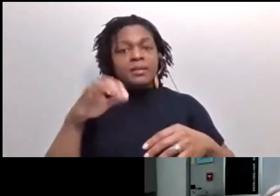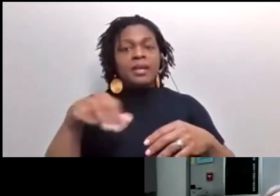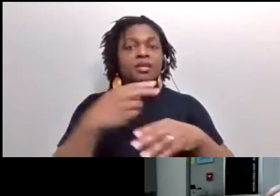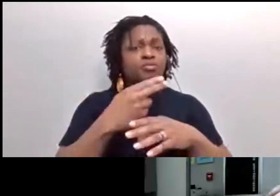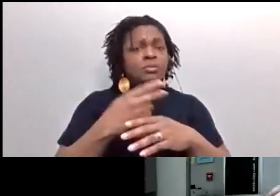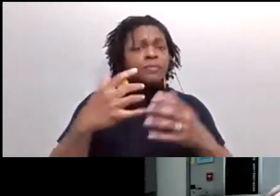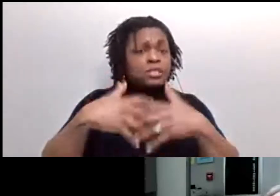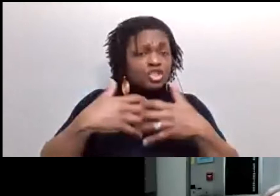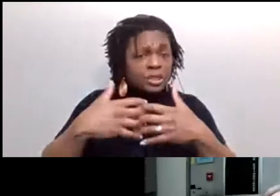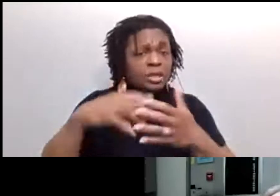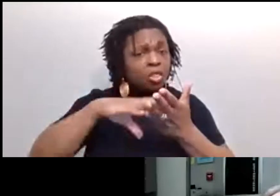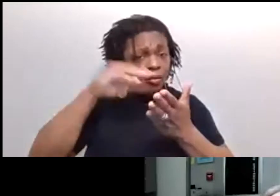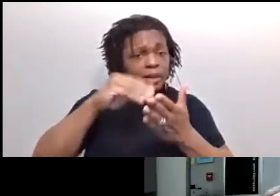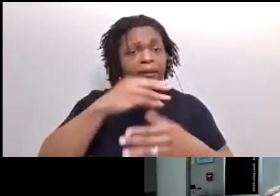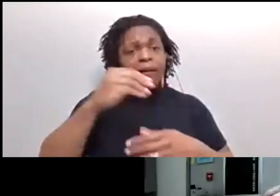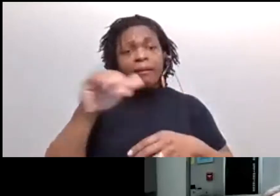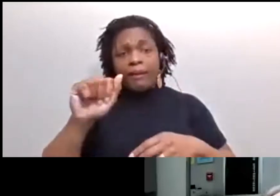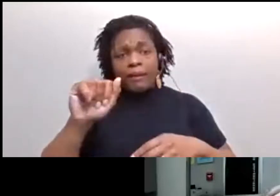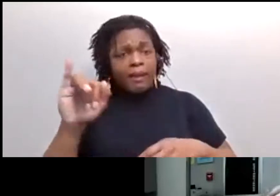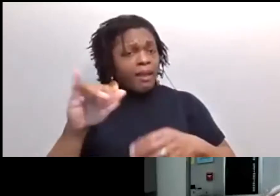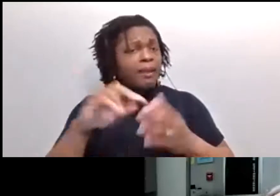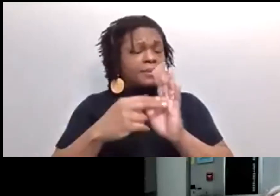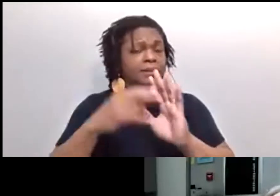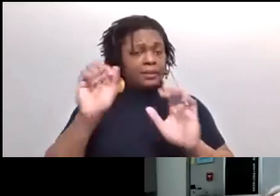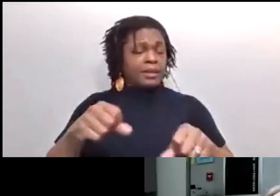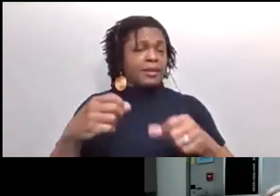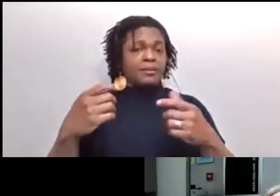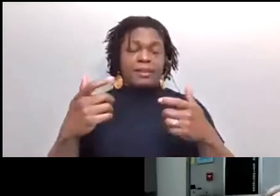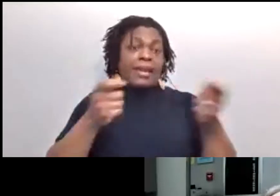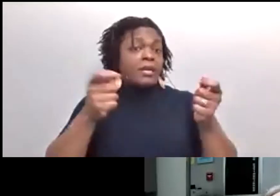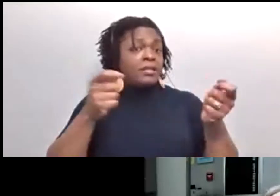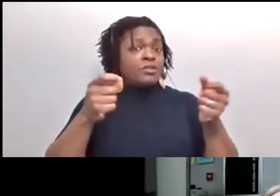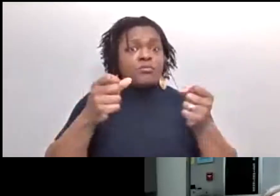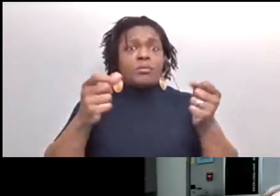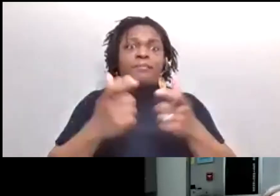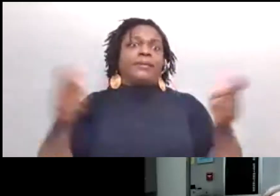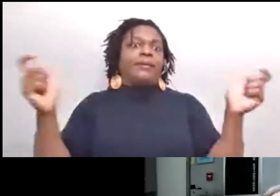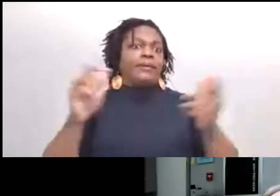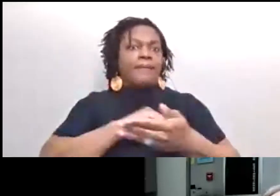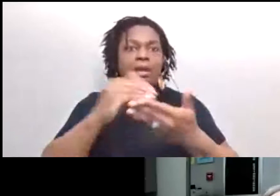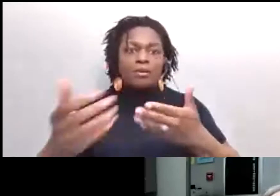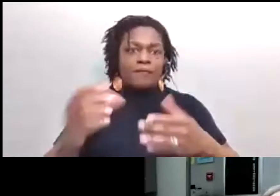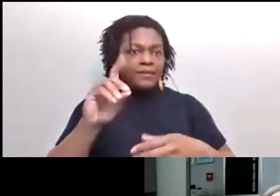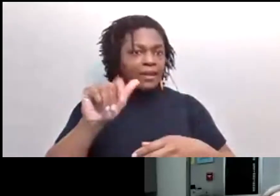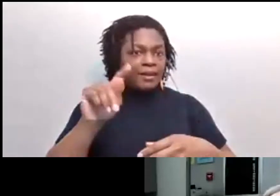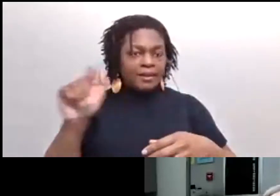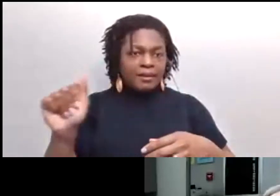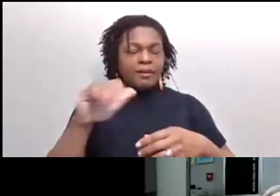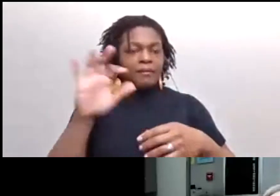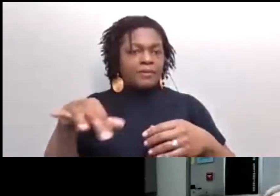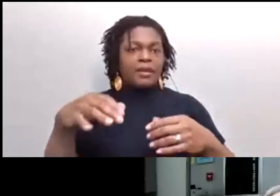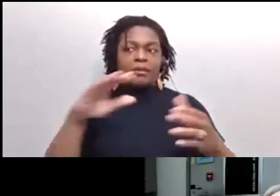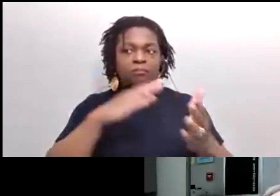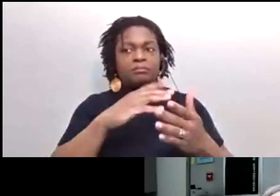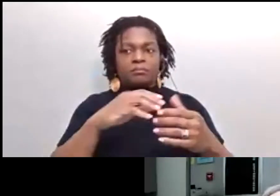machine learning and AI, where they can just handle a huge amount of data over a relatively small period of